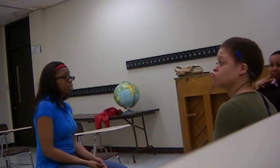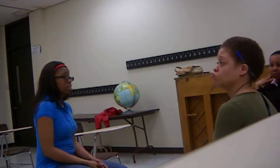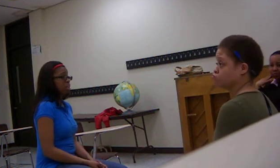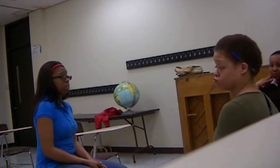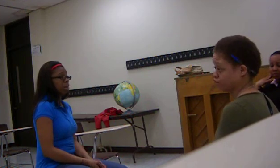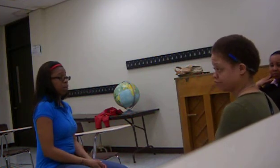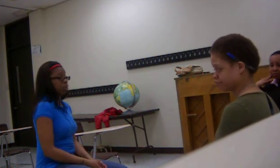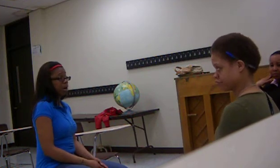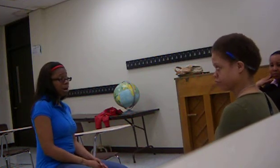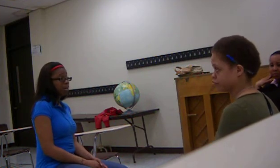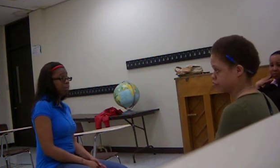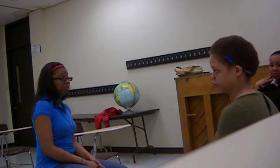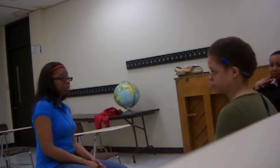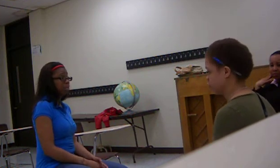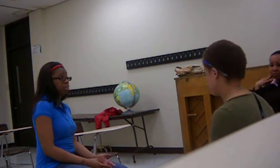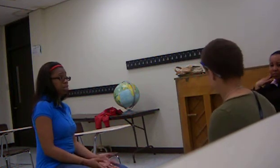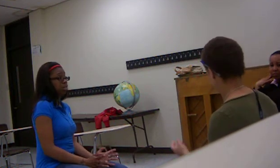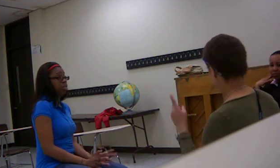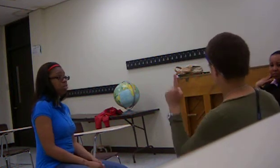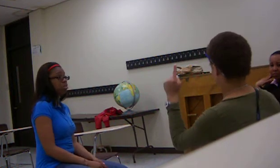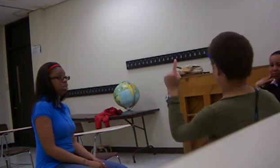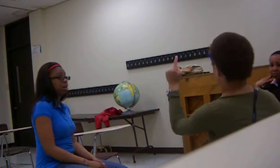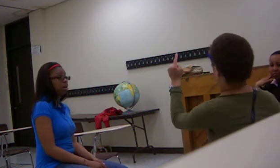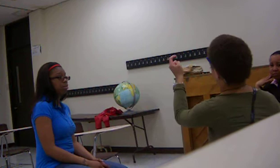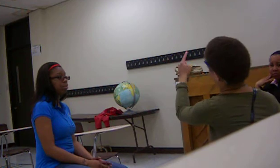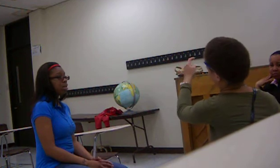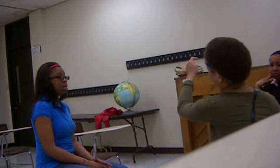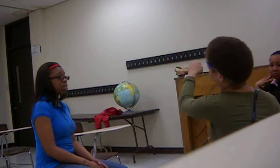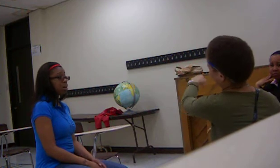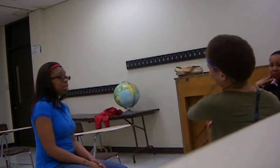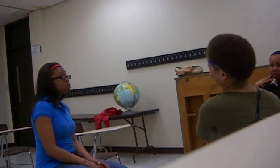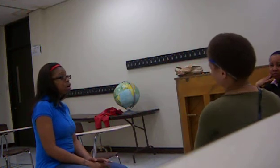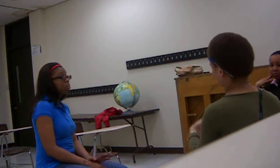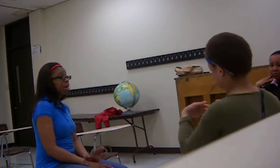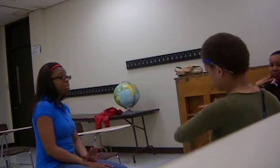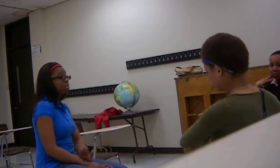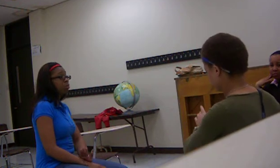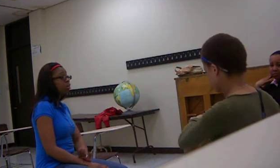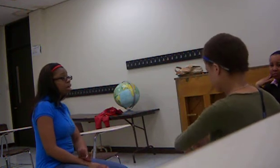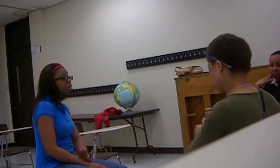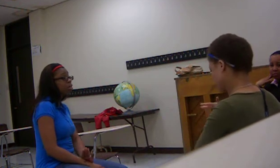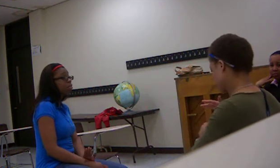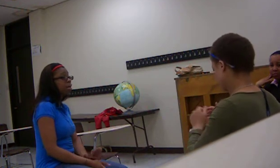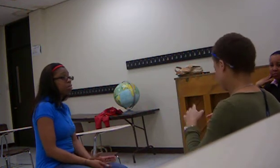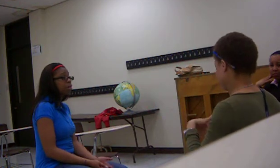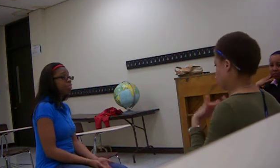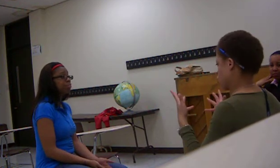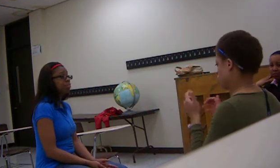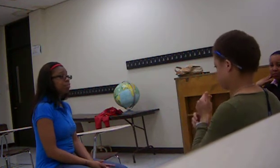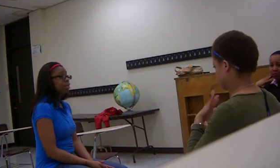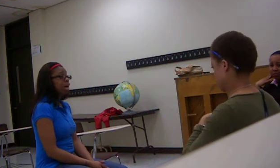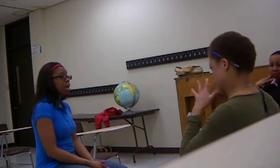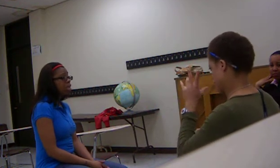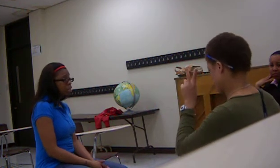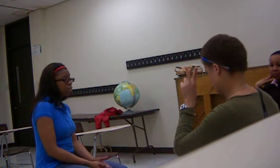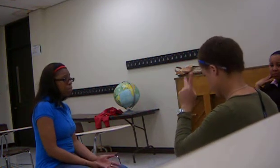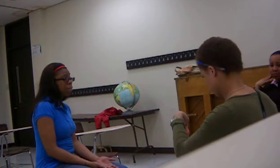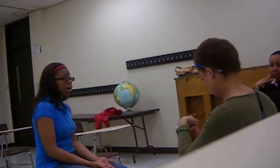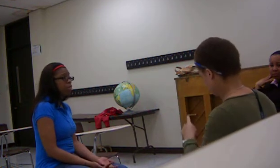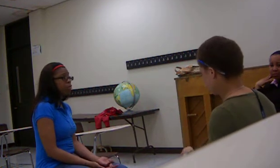looked at me like, whatever, and just continued to sit down. So I just walked past, and I went down into the basement, and I chatted with my mom for